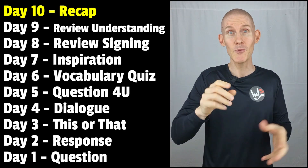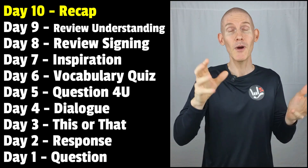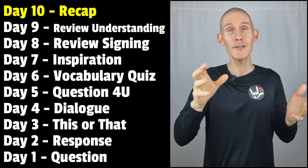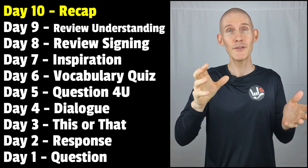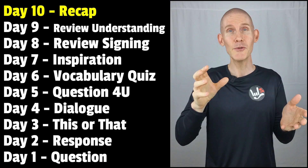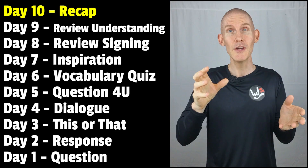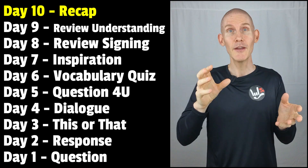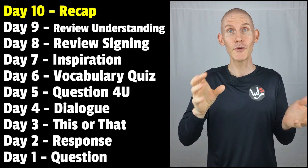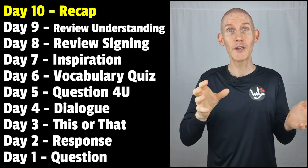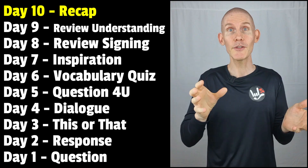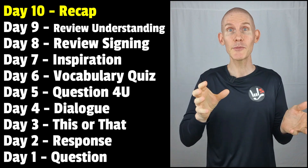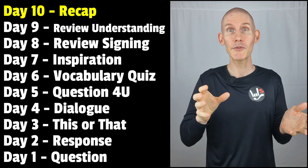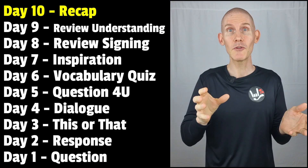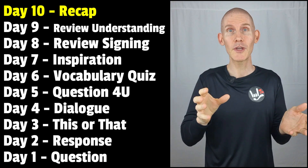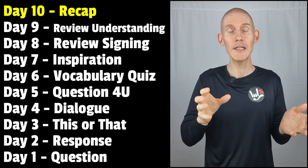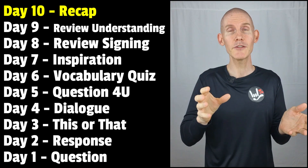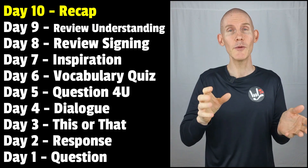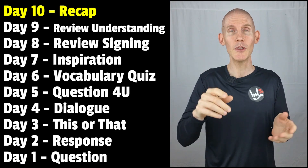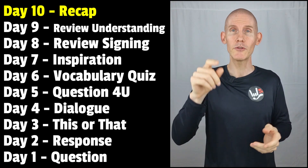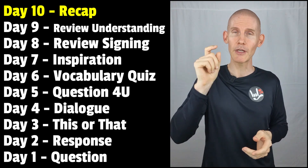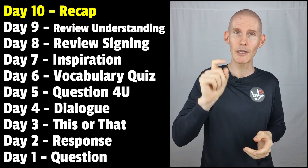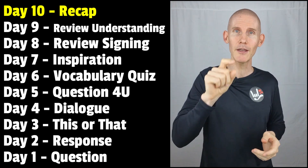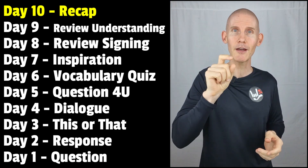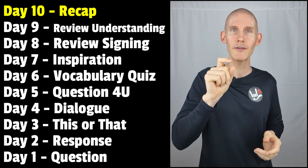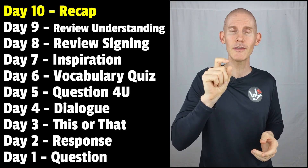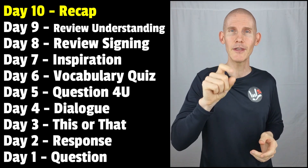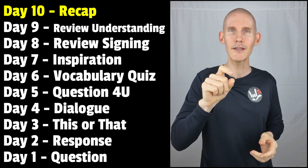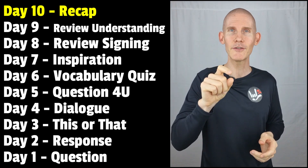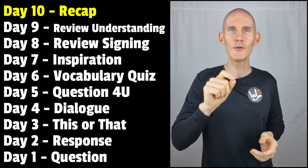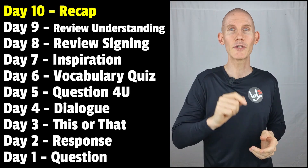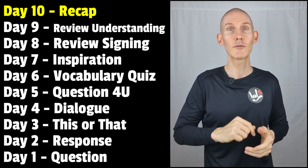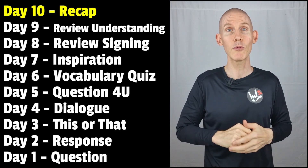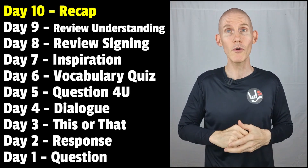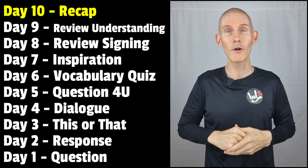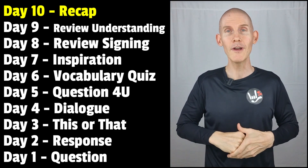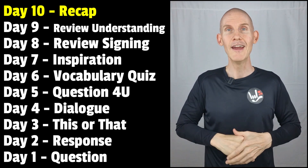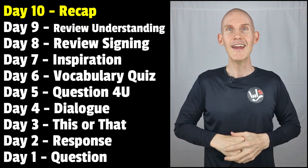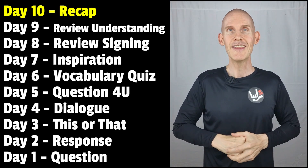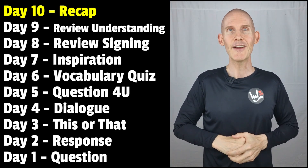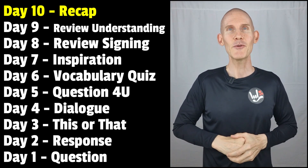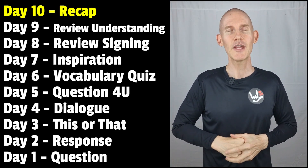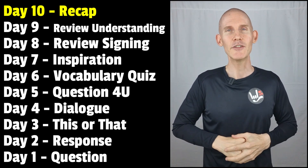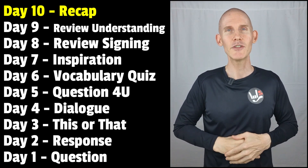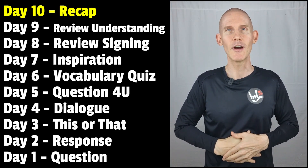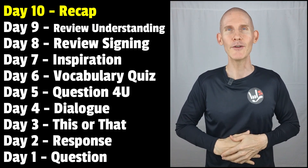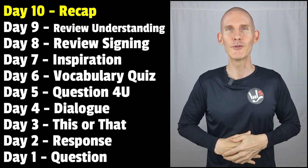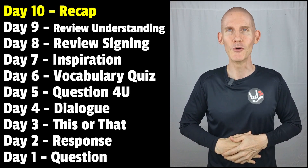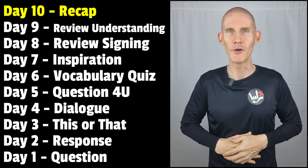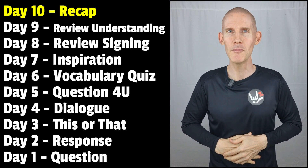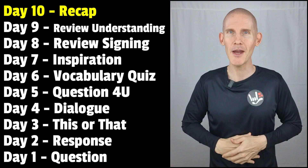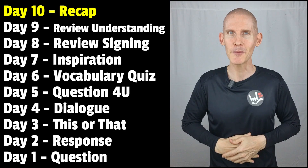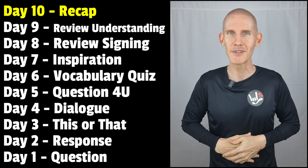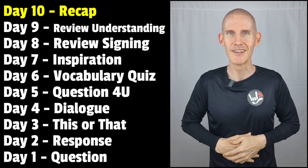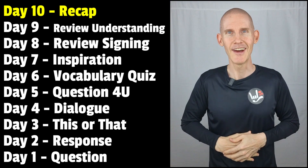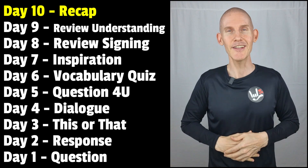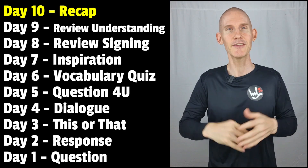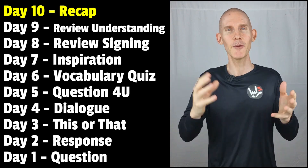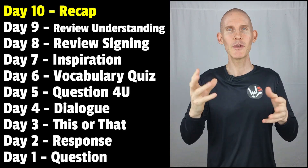want to, if you're curious about the location I'm in, you can click on the link to explore that location on Google Maps. I just thought it would be kind